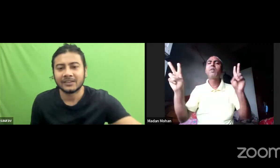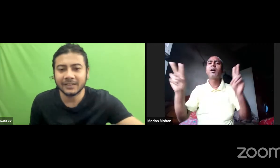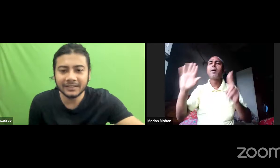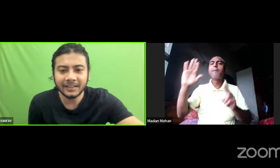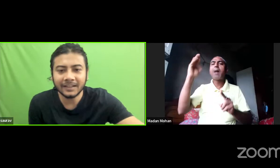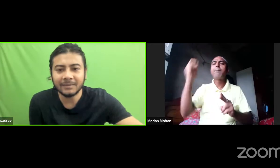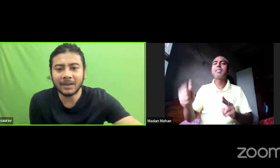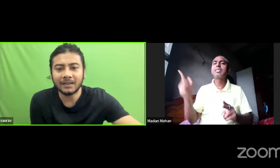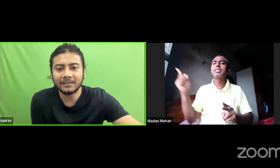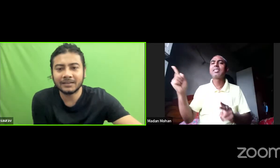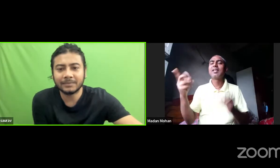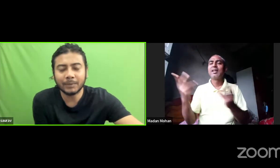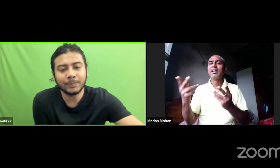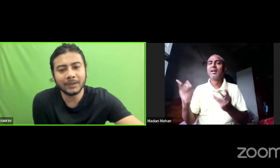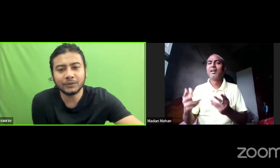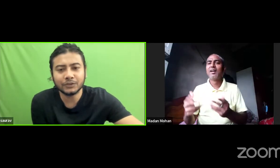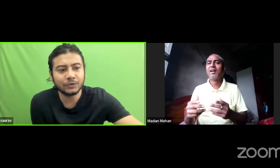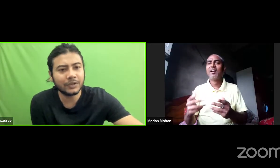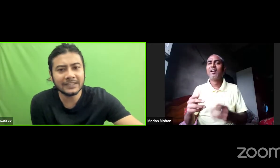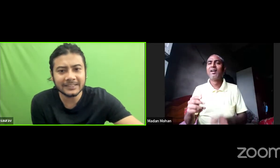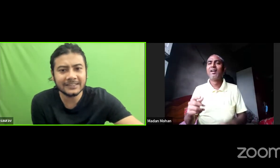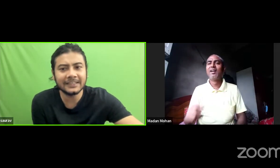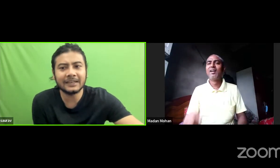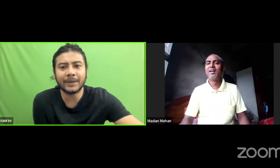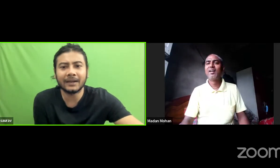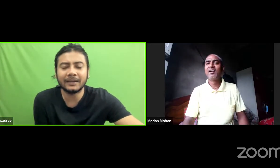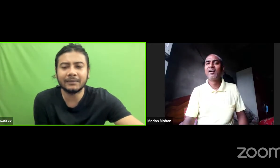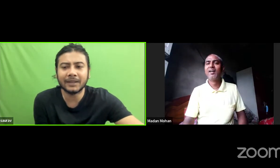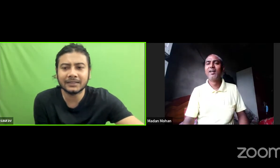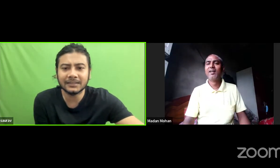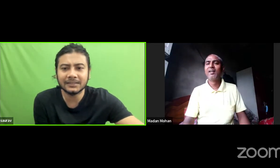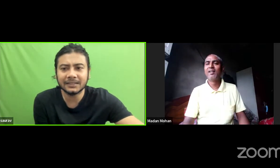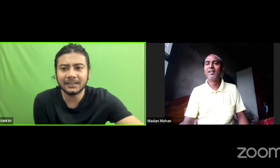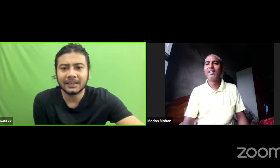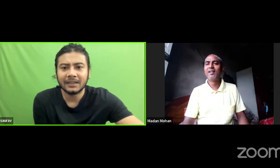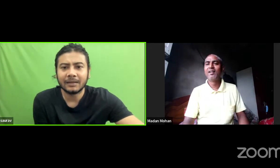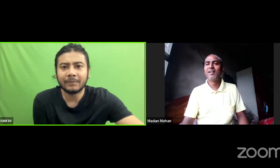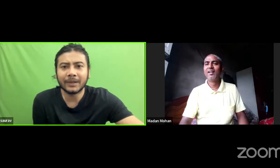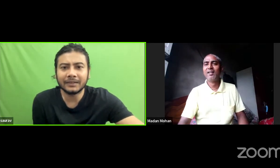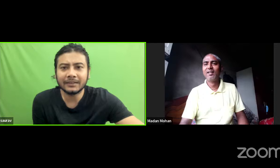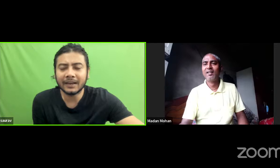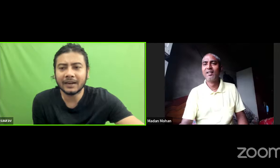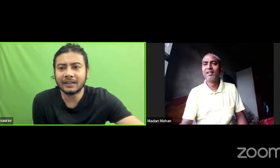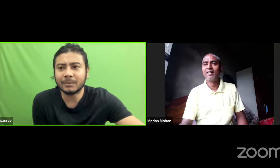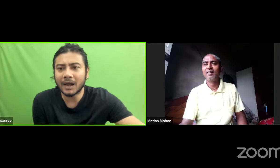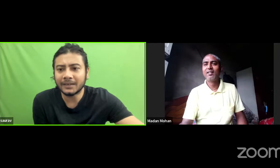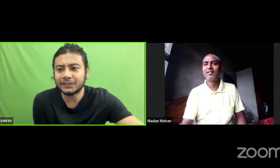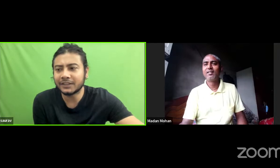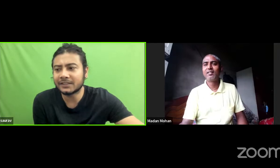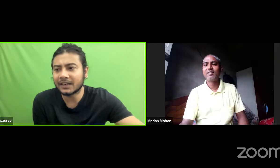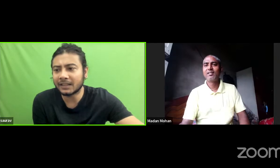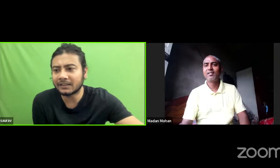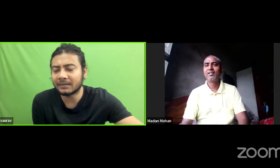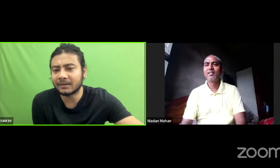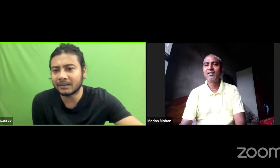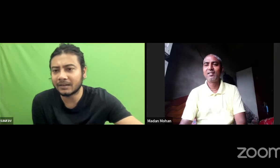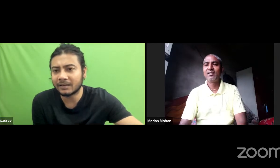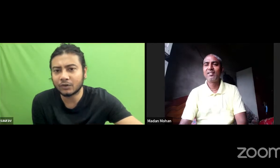They're saying that Maharishi Prabhupada used to do only 16, apparently, Mataji, is it? But there are other Maharishis and other. Yeah. You can